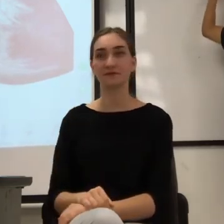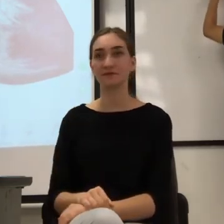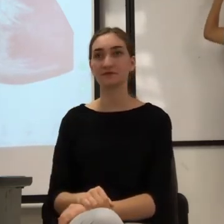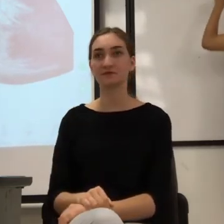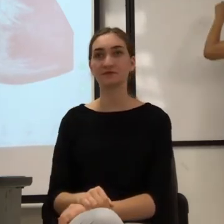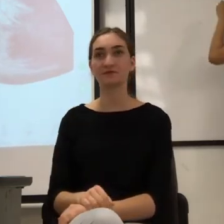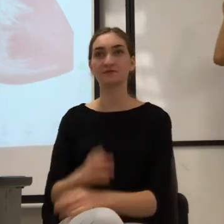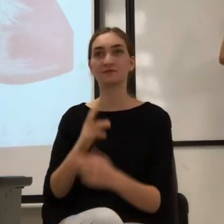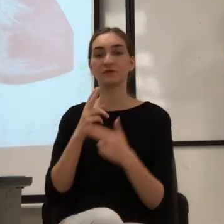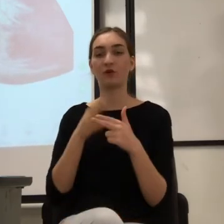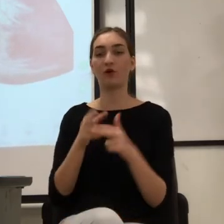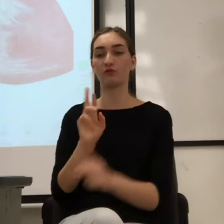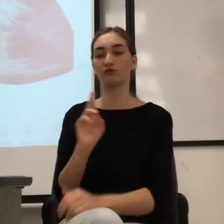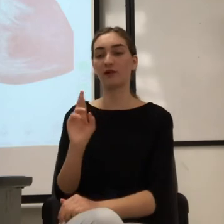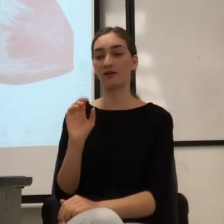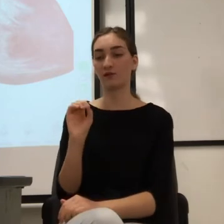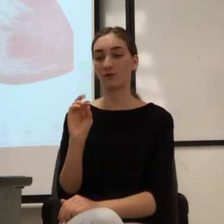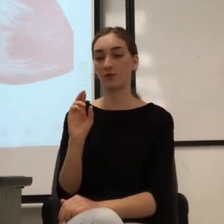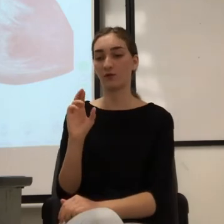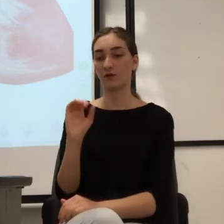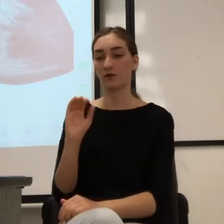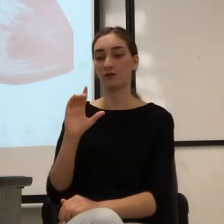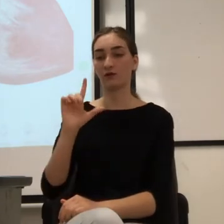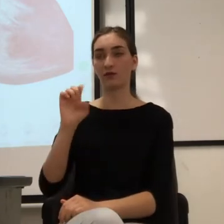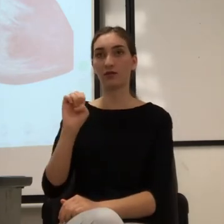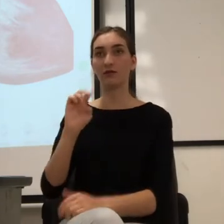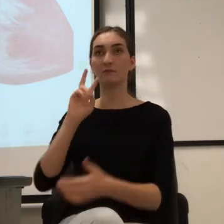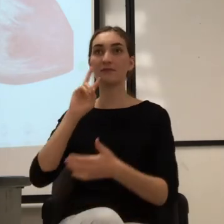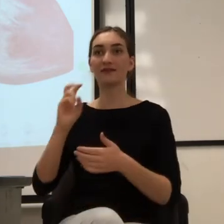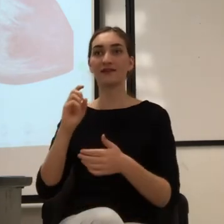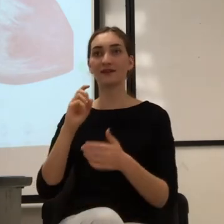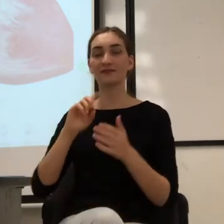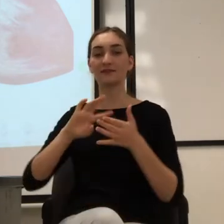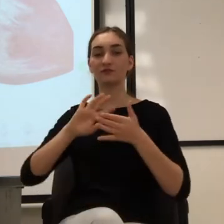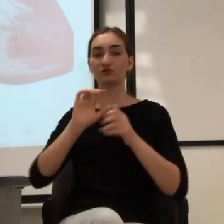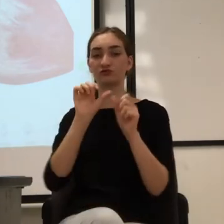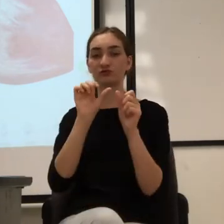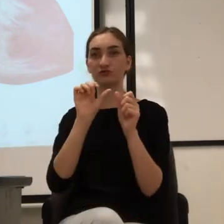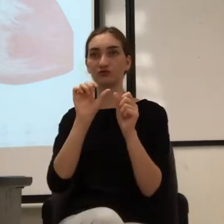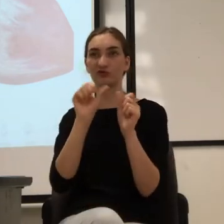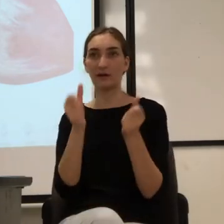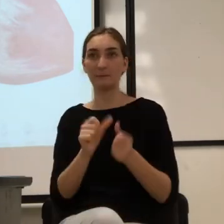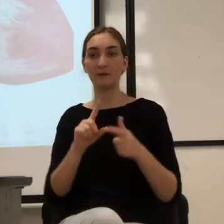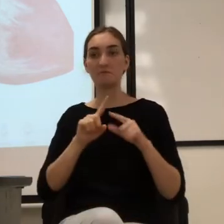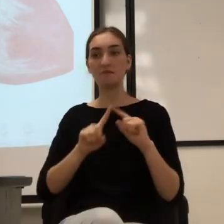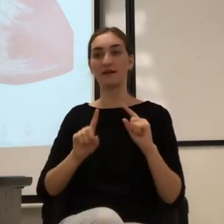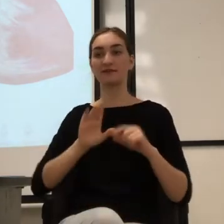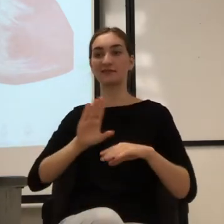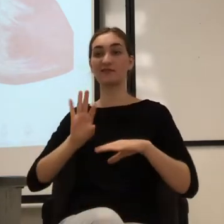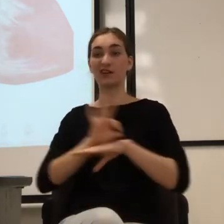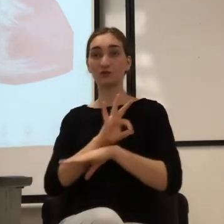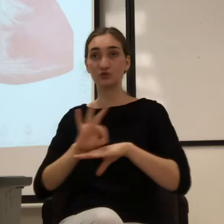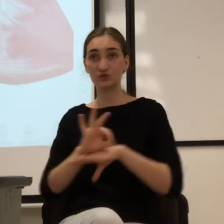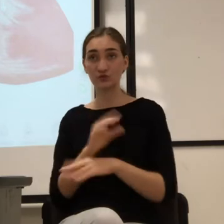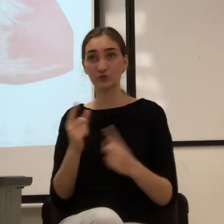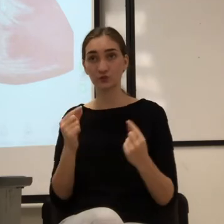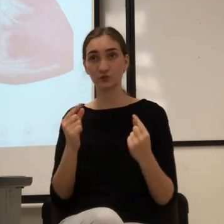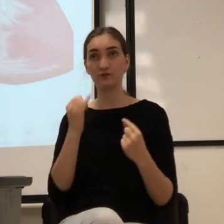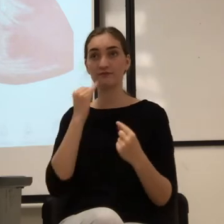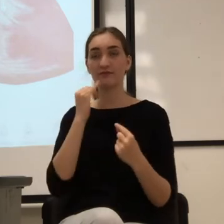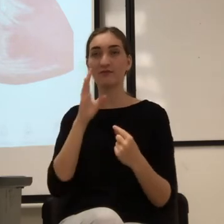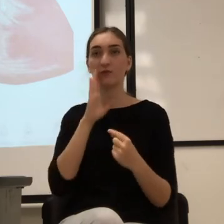Now, it's called the right auricle because of its shape. But what's its function? Basically, if these are going to be blood receivers, that they have